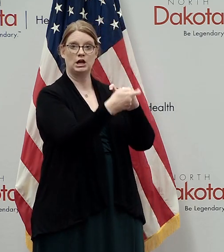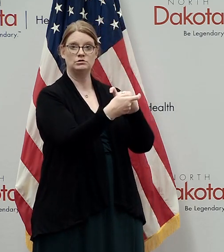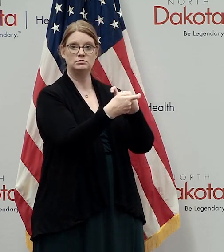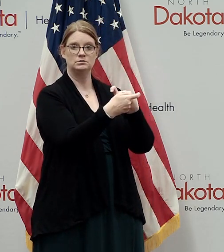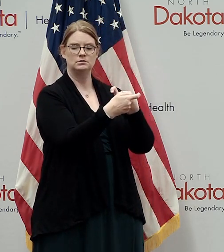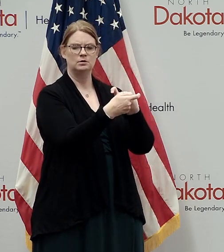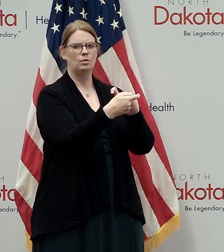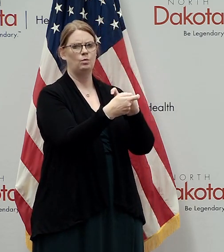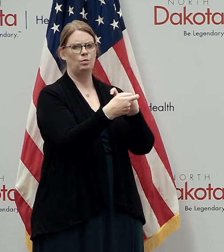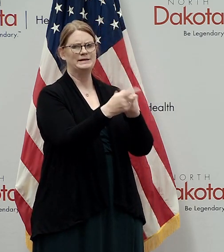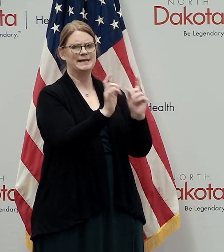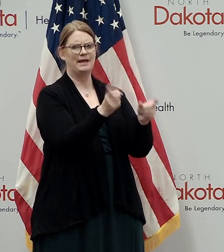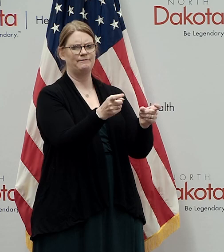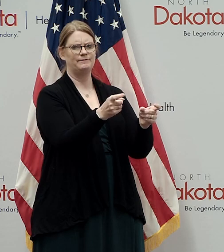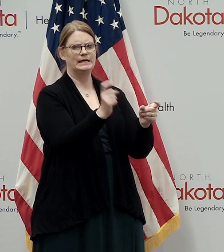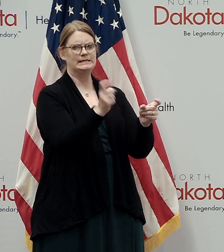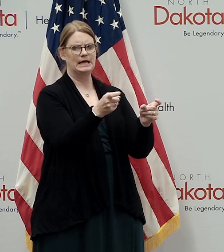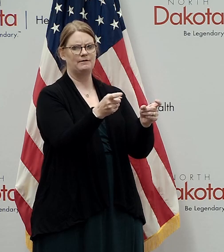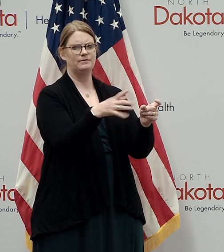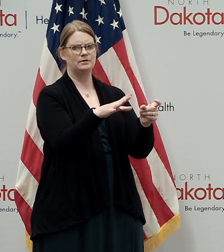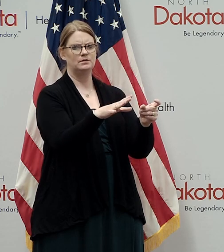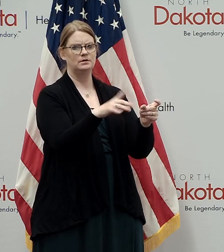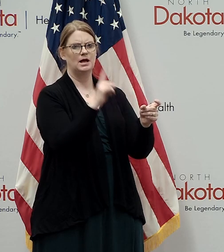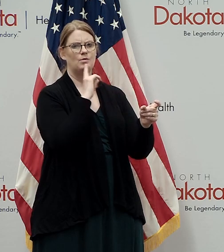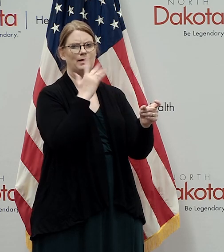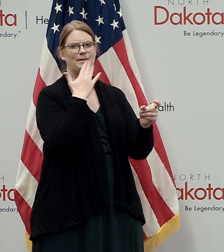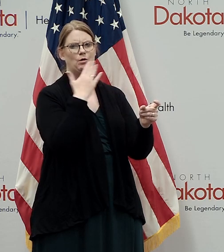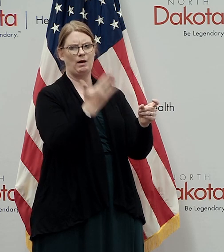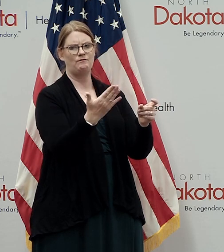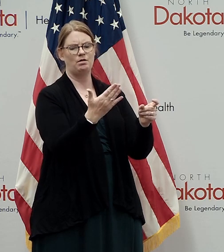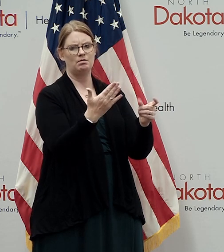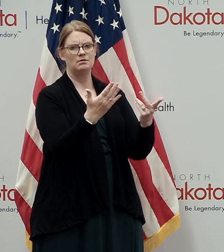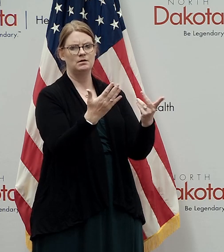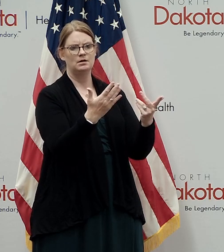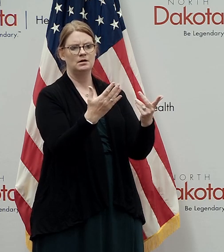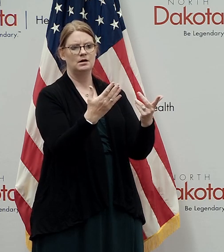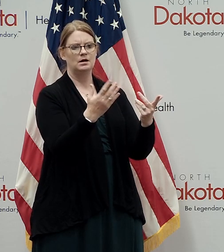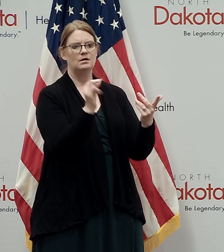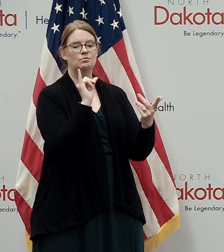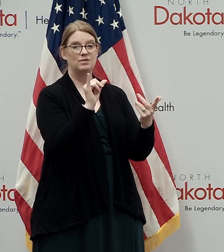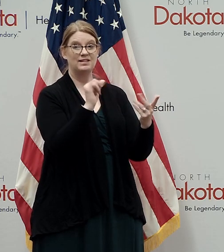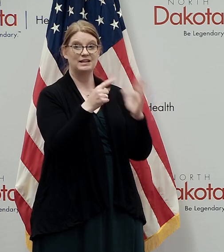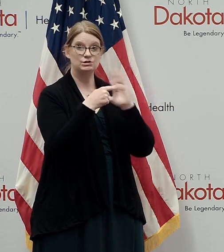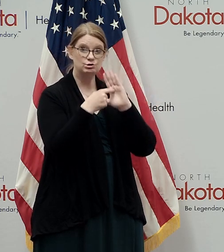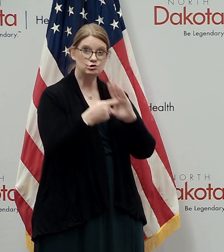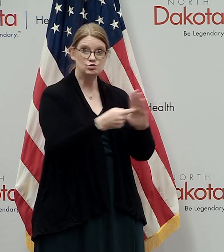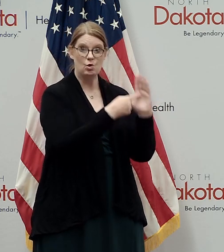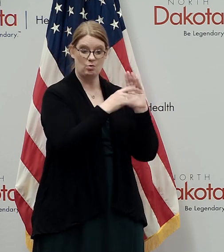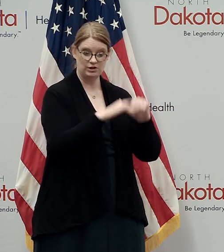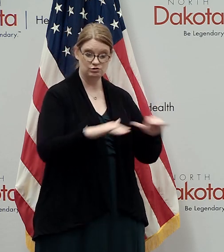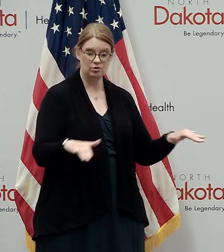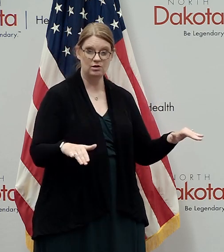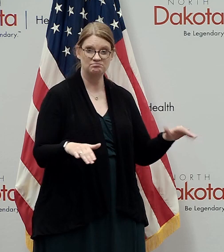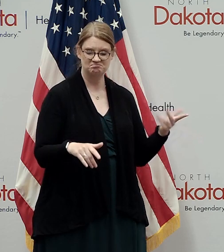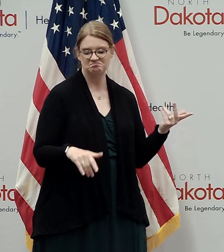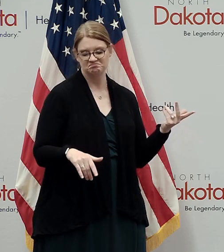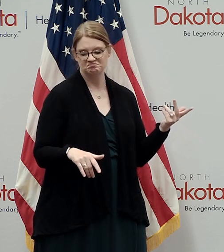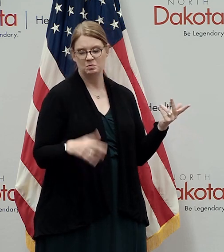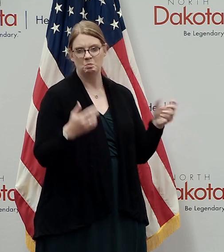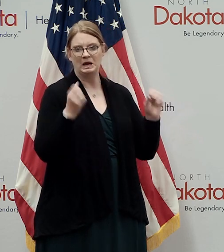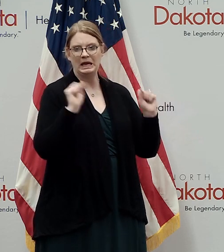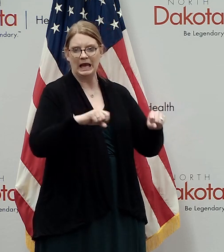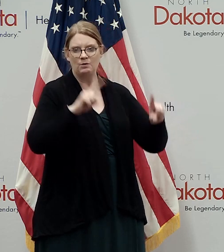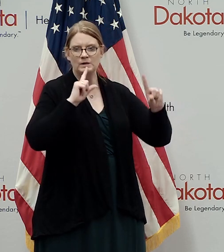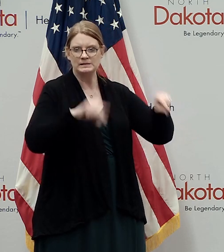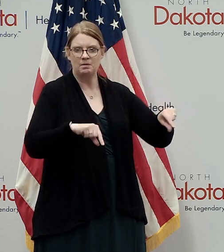a gift, and we should view it as a gift, be grateful about it, and we should demonstrate to all of our children in the state that we know how to respond